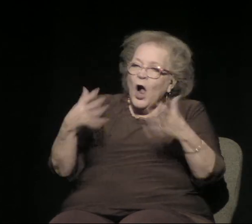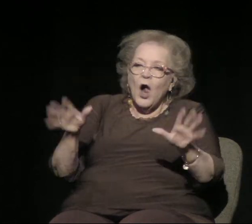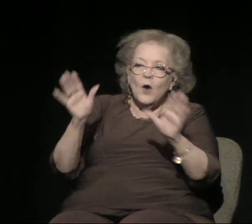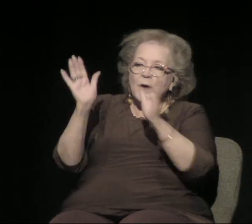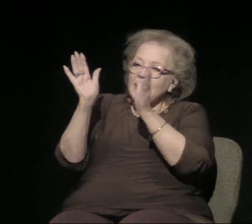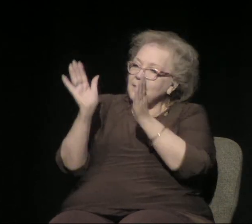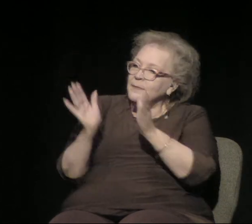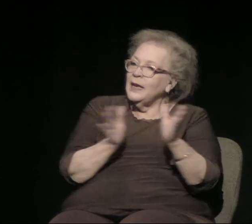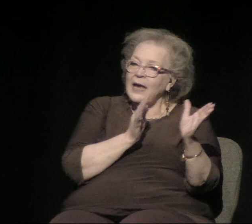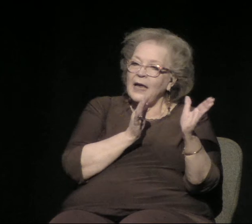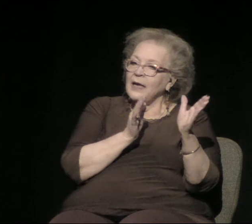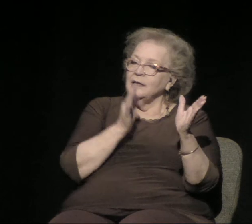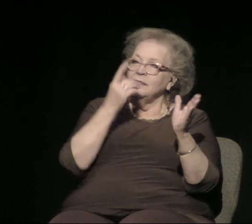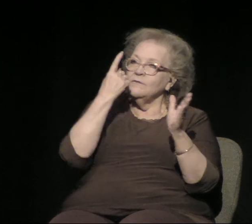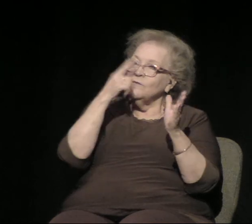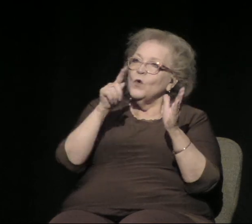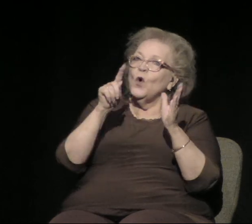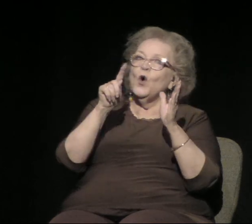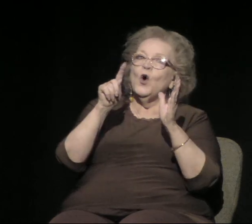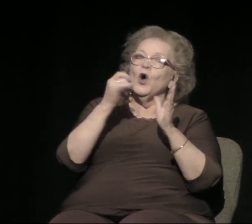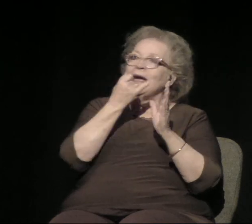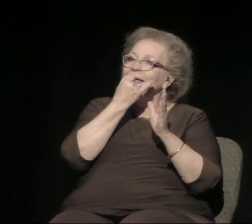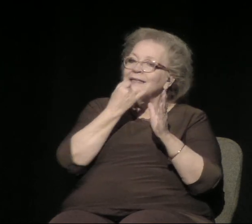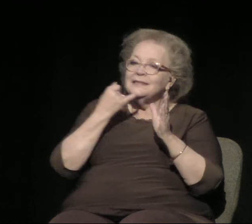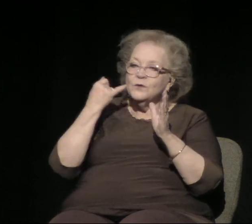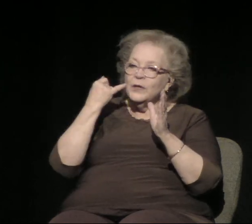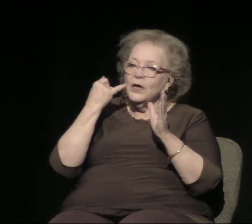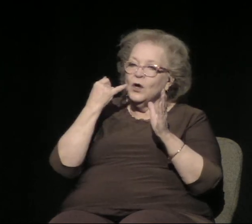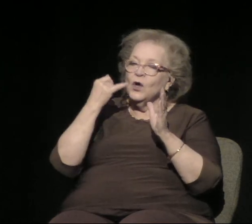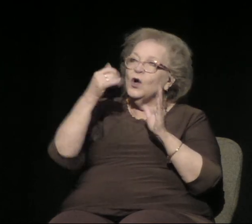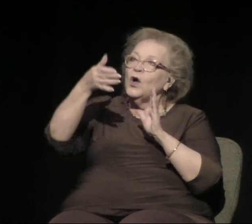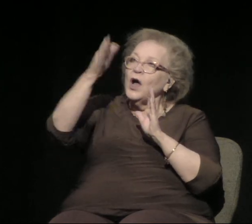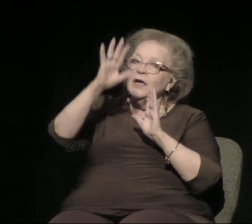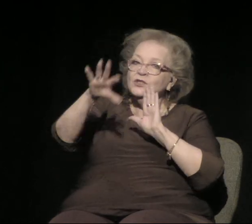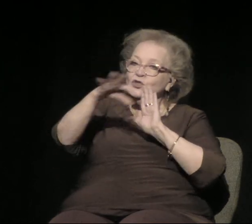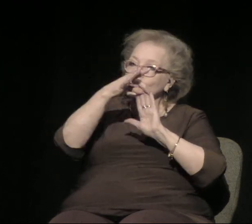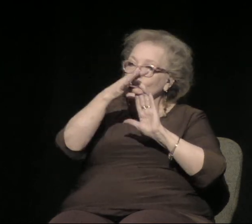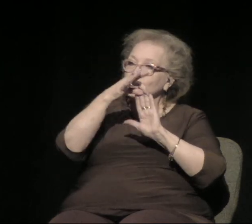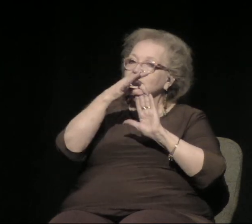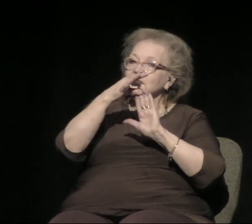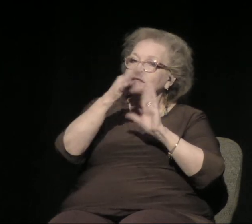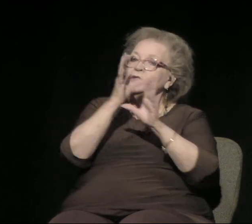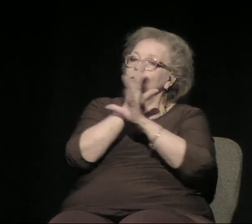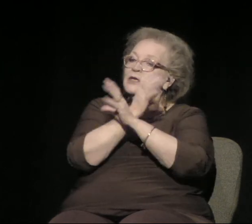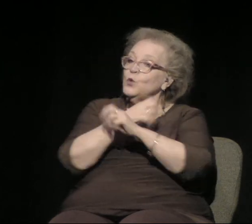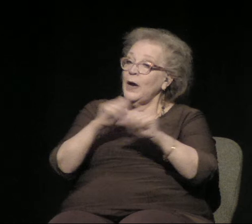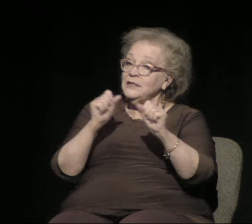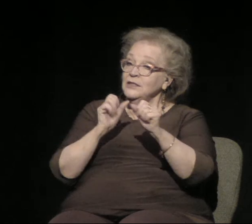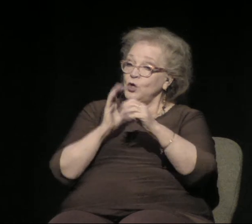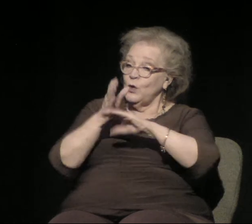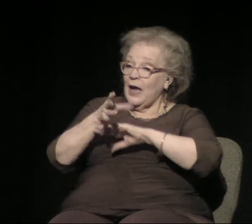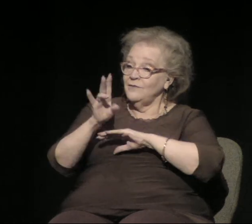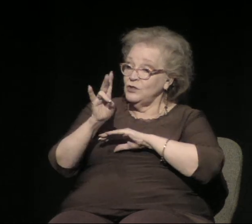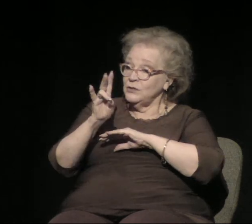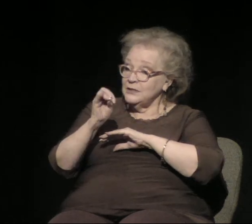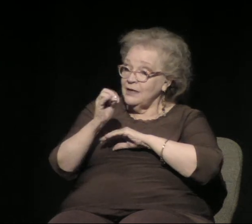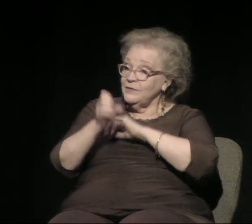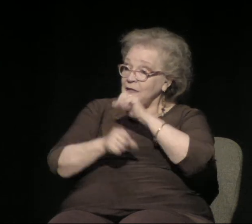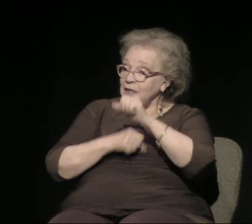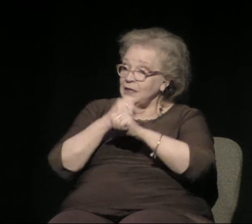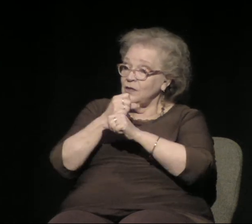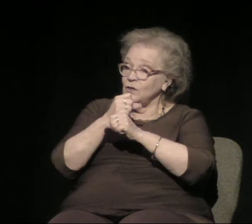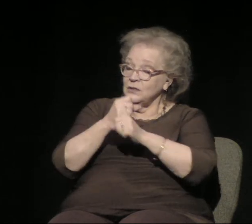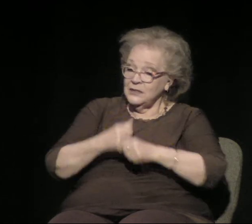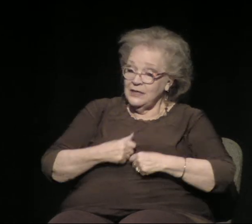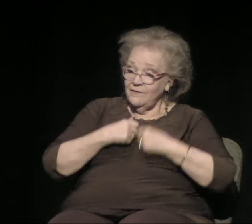his chosen people, Israel. There was hope for them to be rescued after 70 years living outside of the